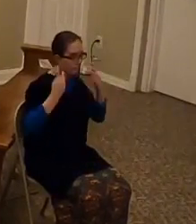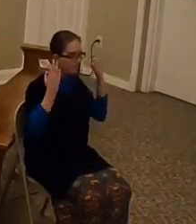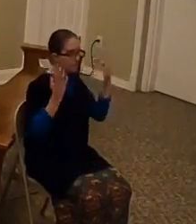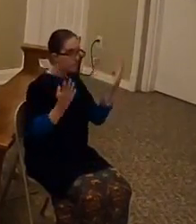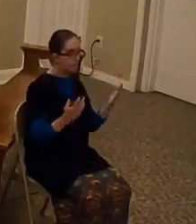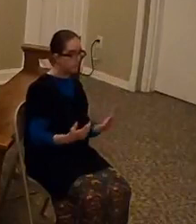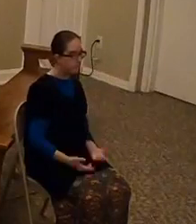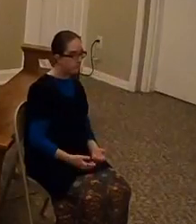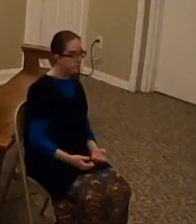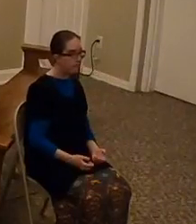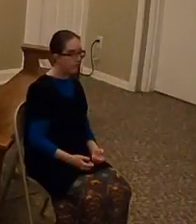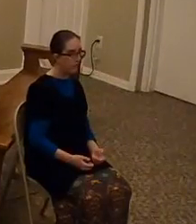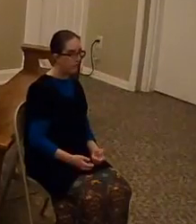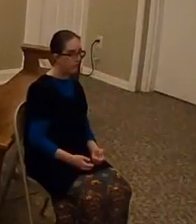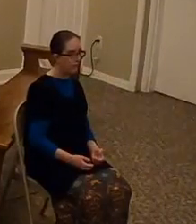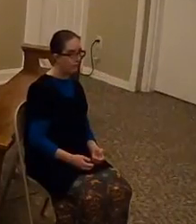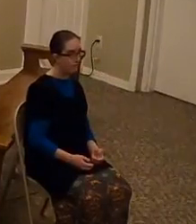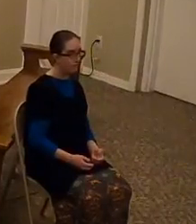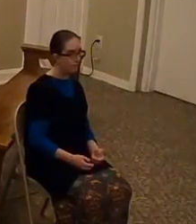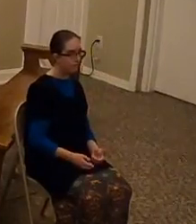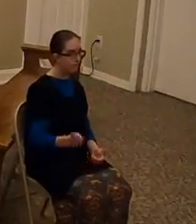Hallelujah. Amen.